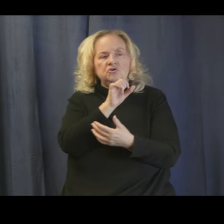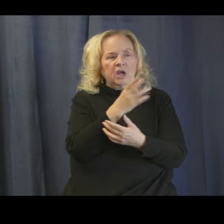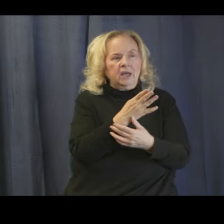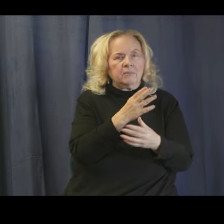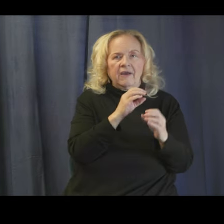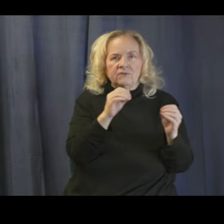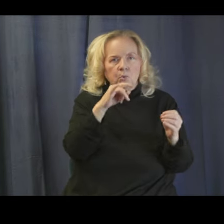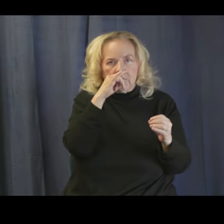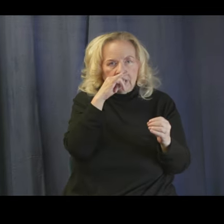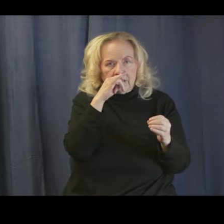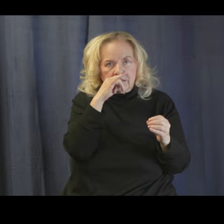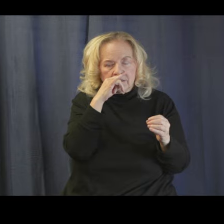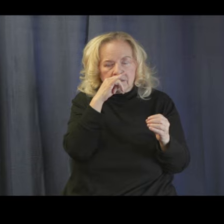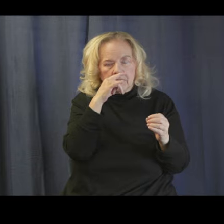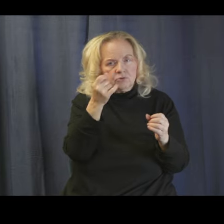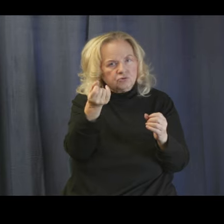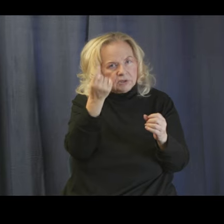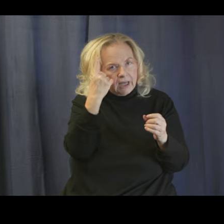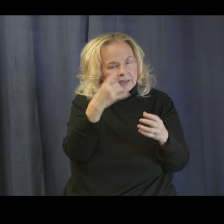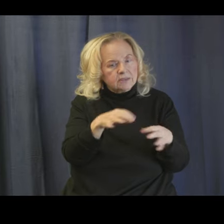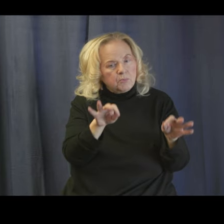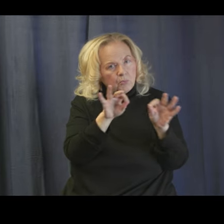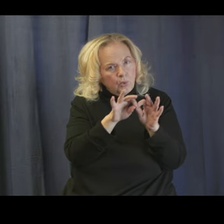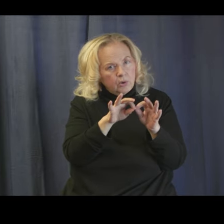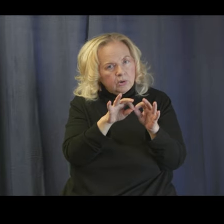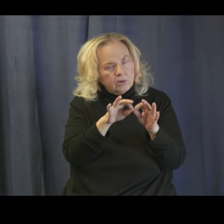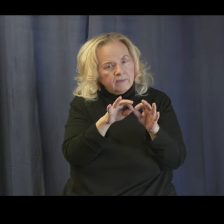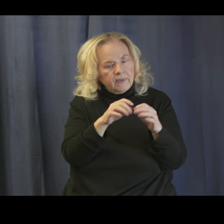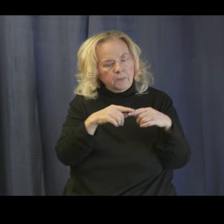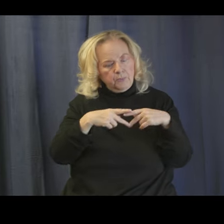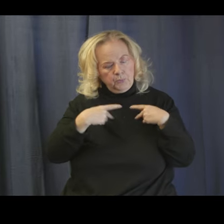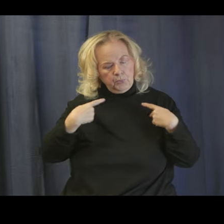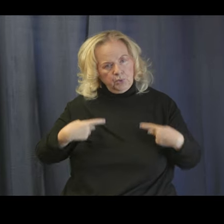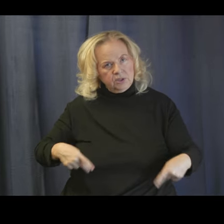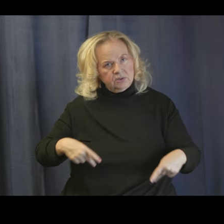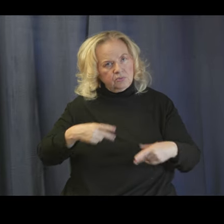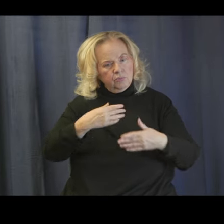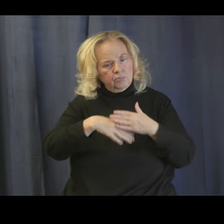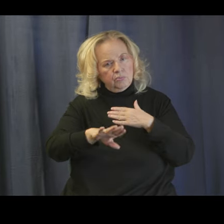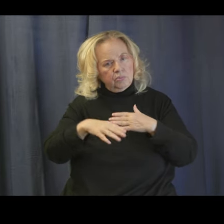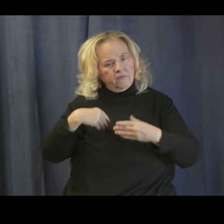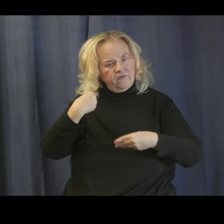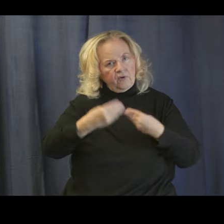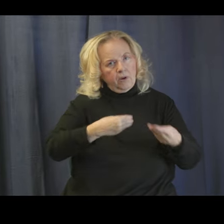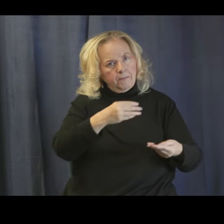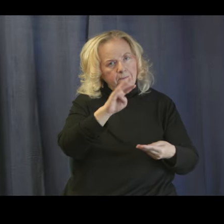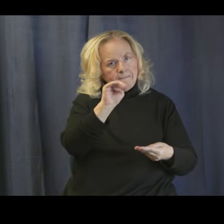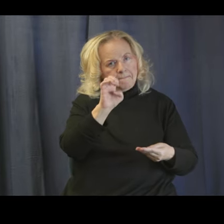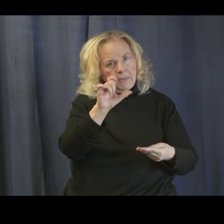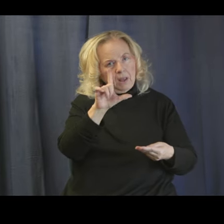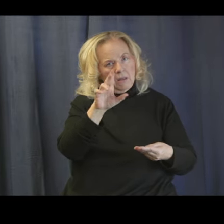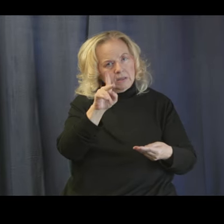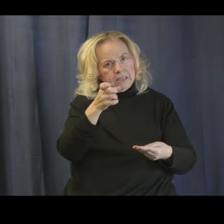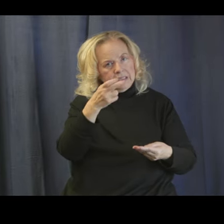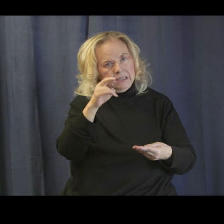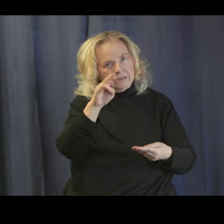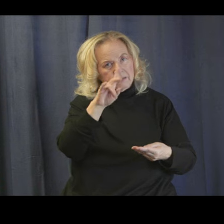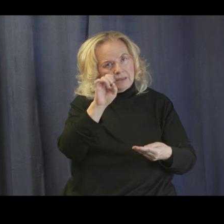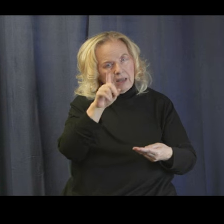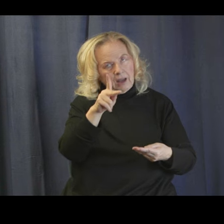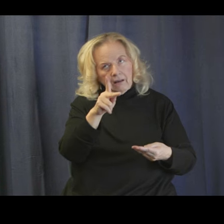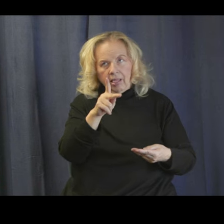Jacob, who has no kids, sees the importance of the priesthood coming from Melchizedek as well as